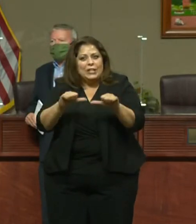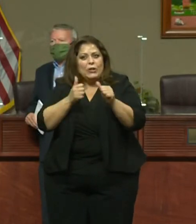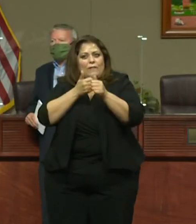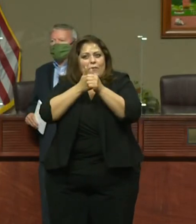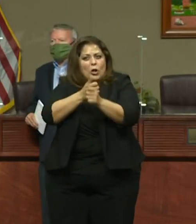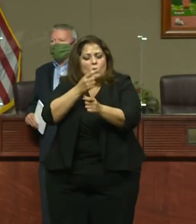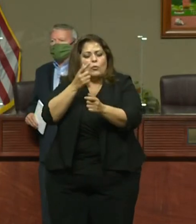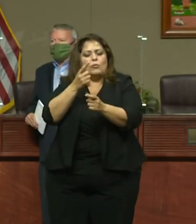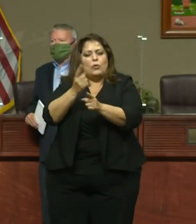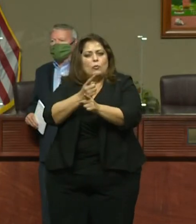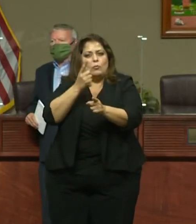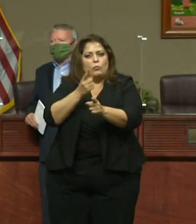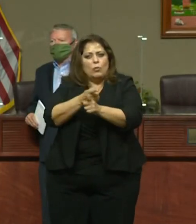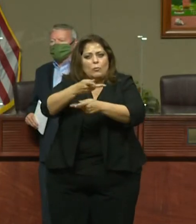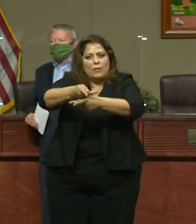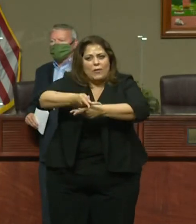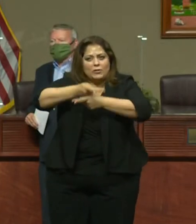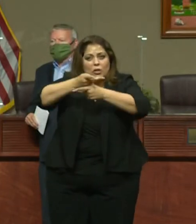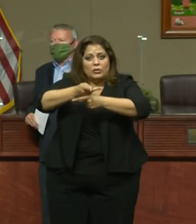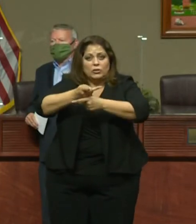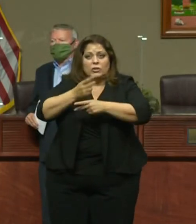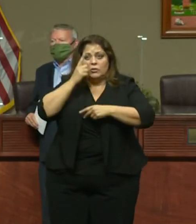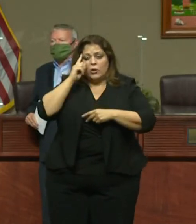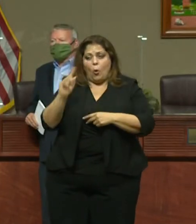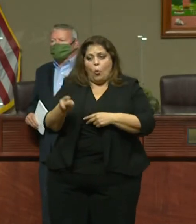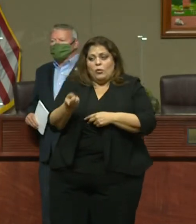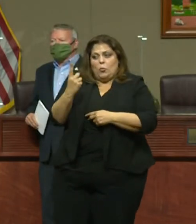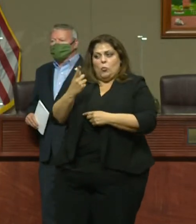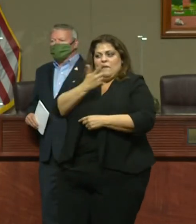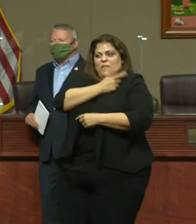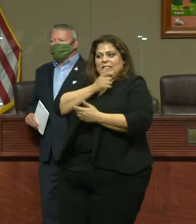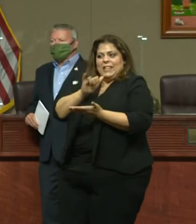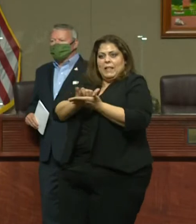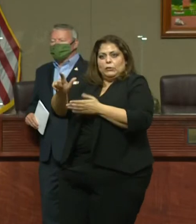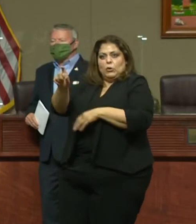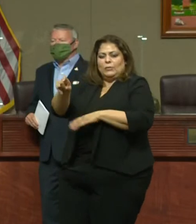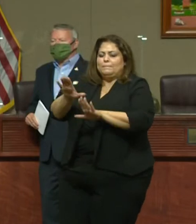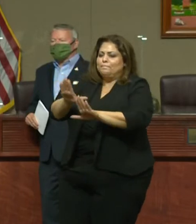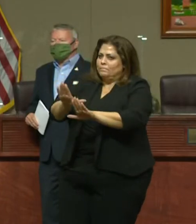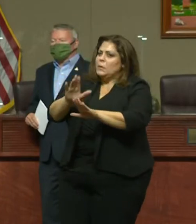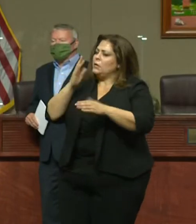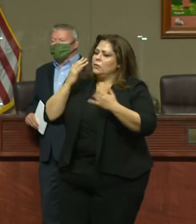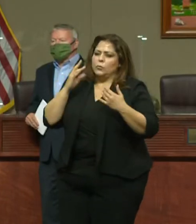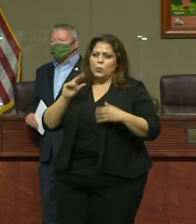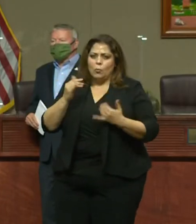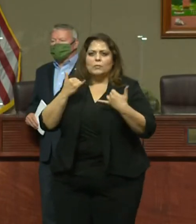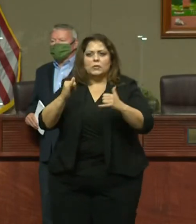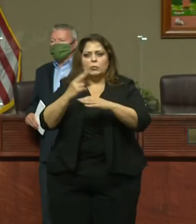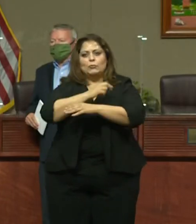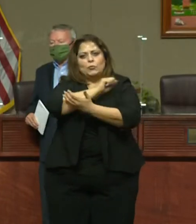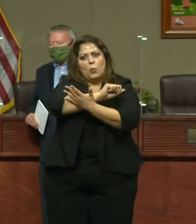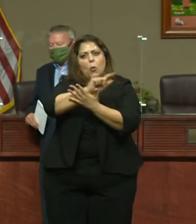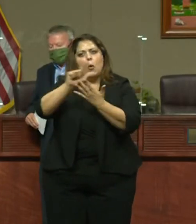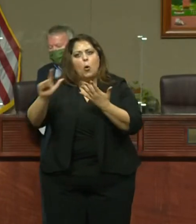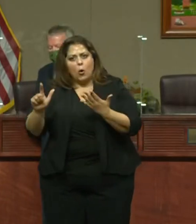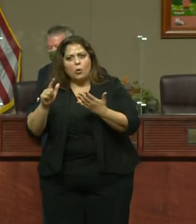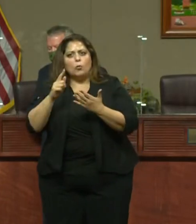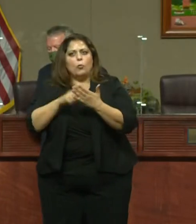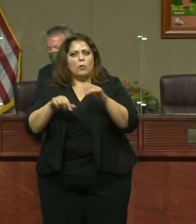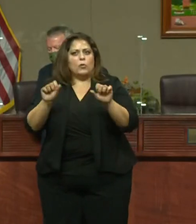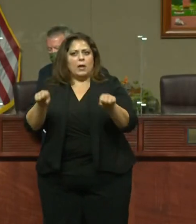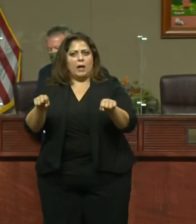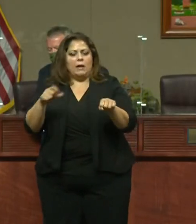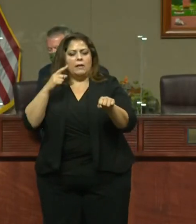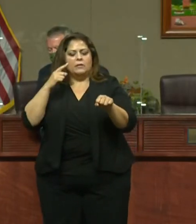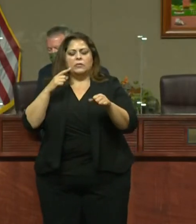precautions. So it's not just one tool in the toolbox, we're going to use all the tools to help us decrease transmission. And so we continue to